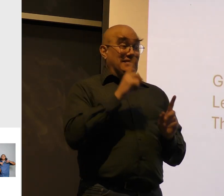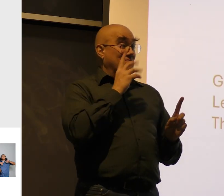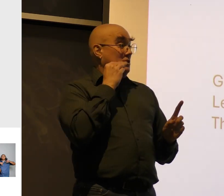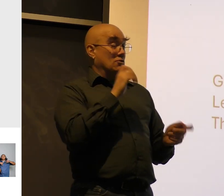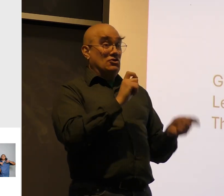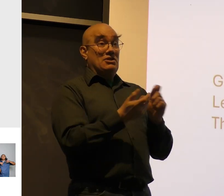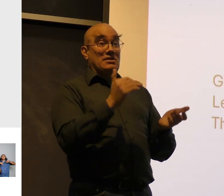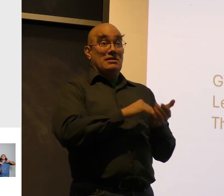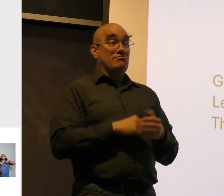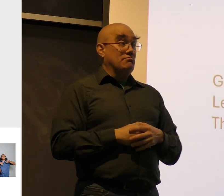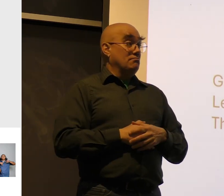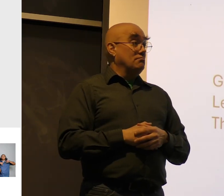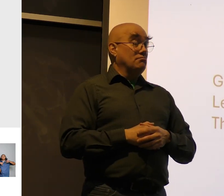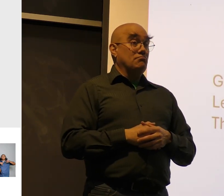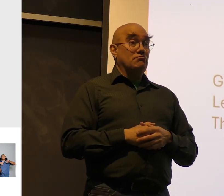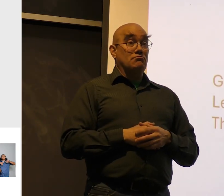different. It means the deaf experience will change once again.